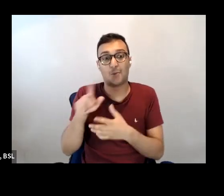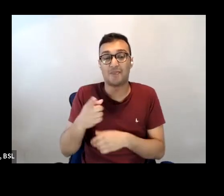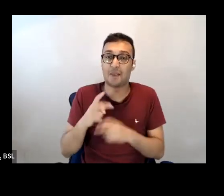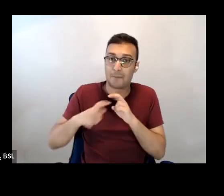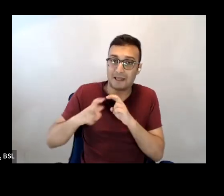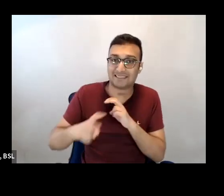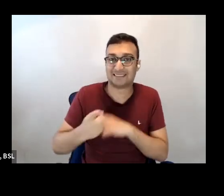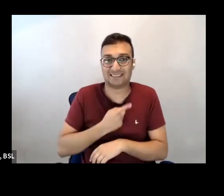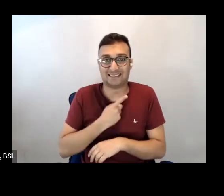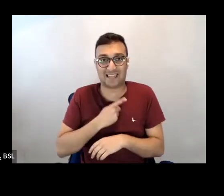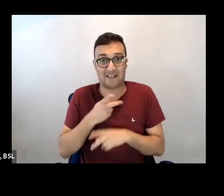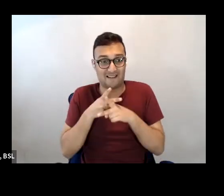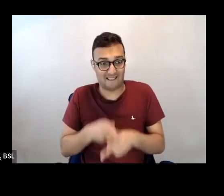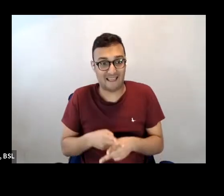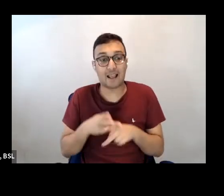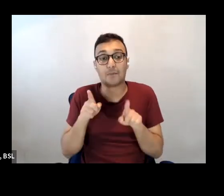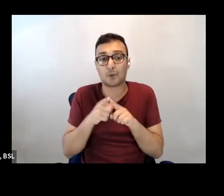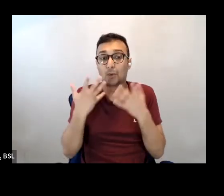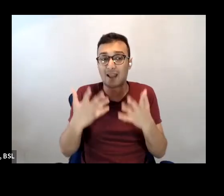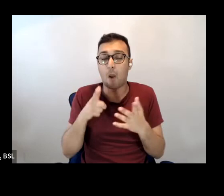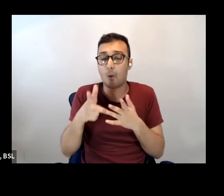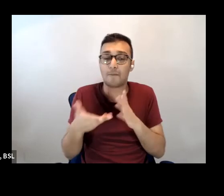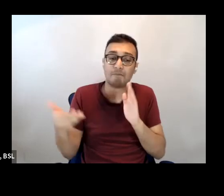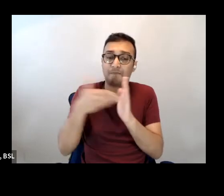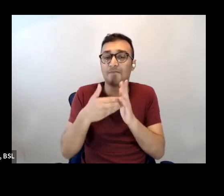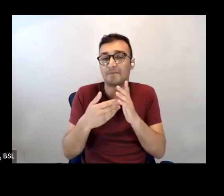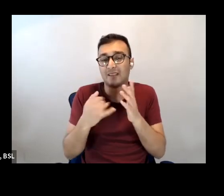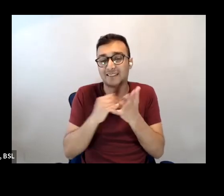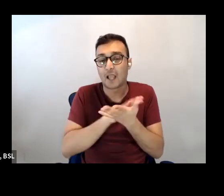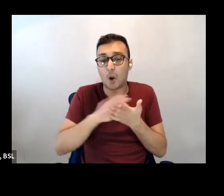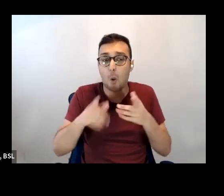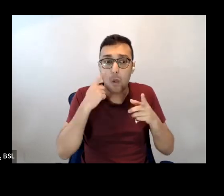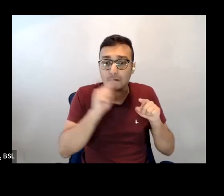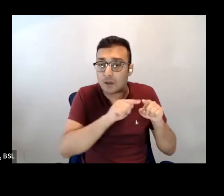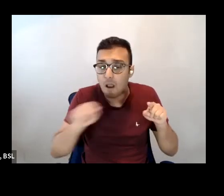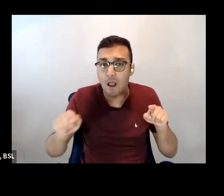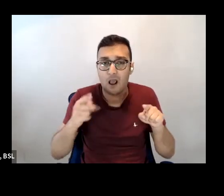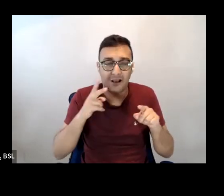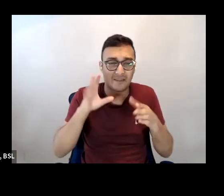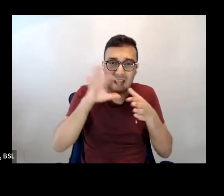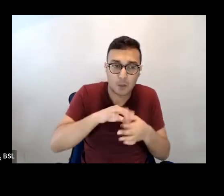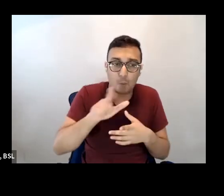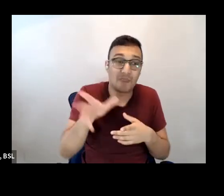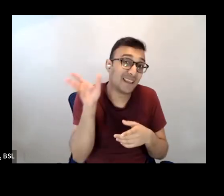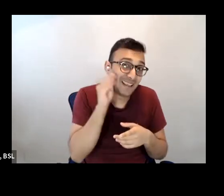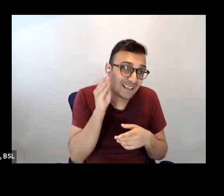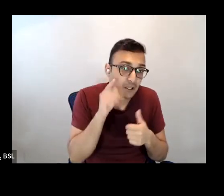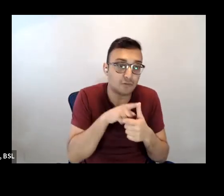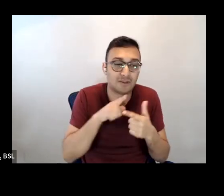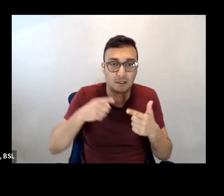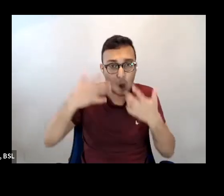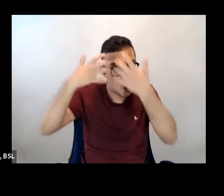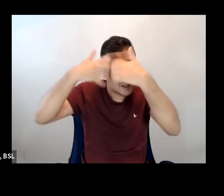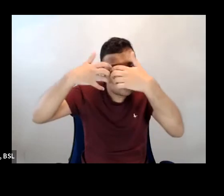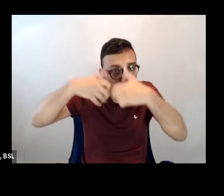and analyzing additional stakeholders related to vision, hearing, cognition, and communication. And these